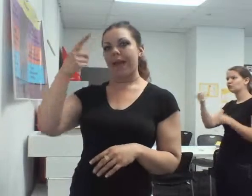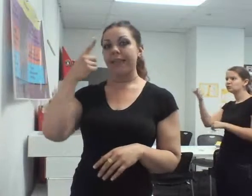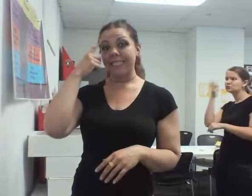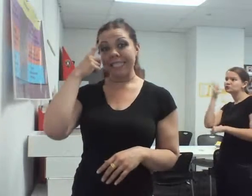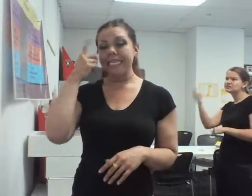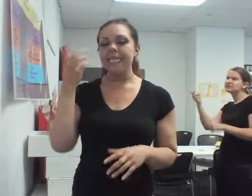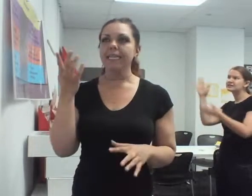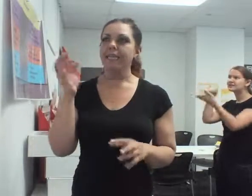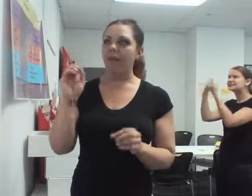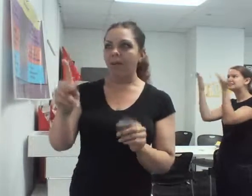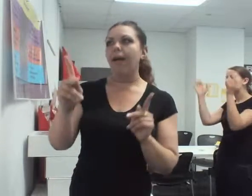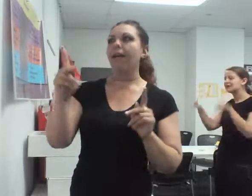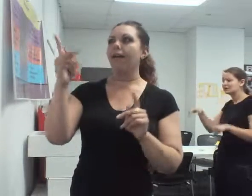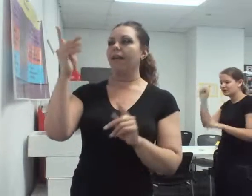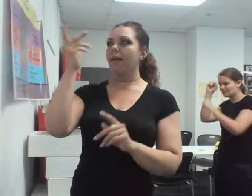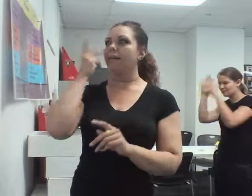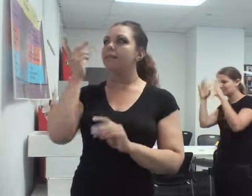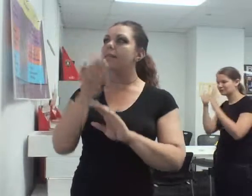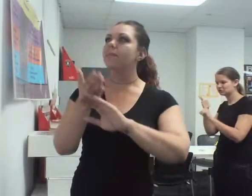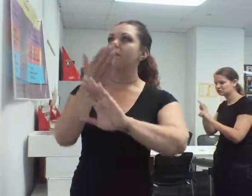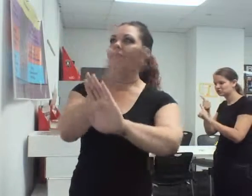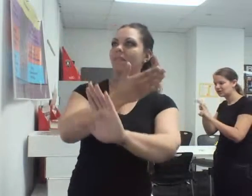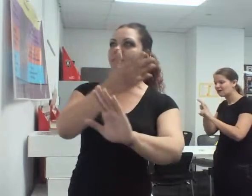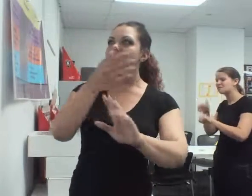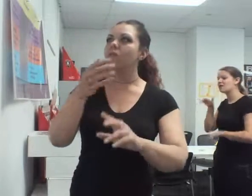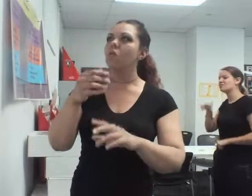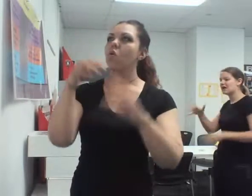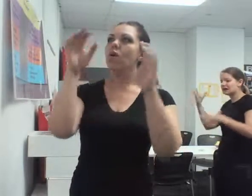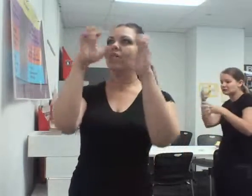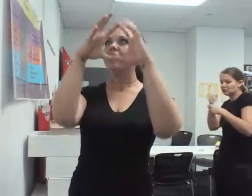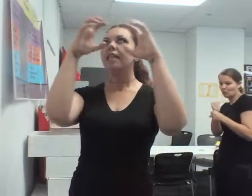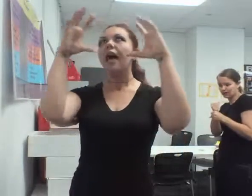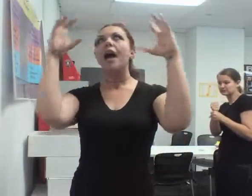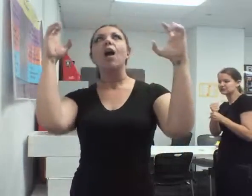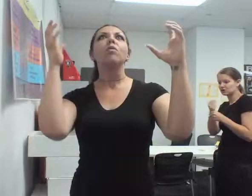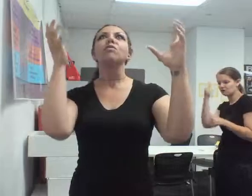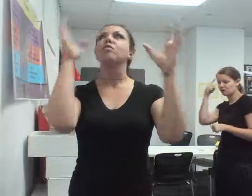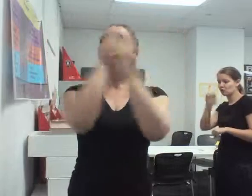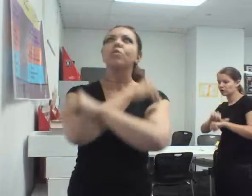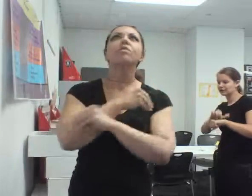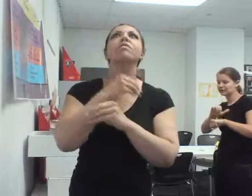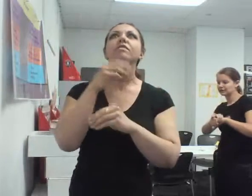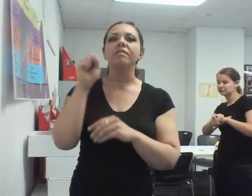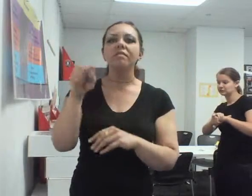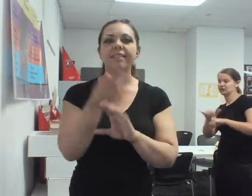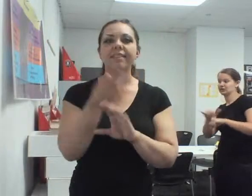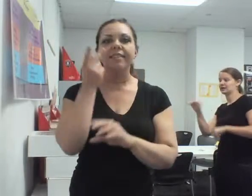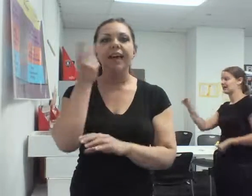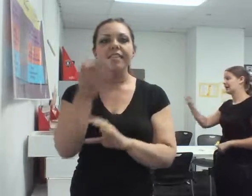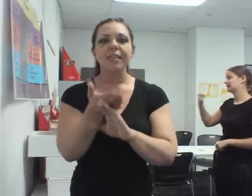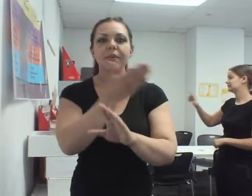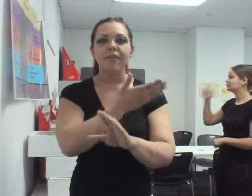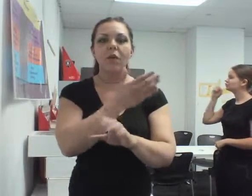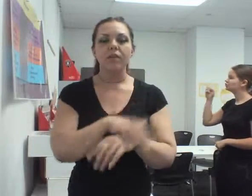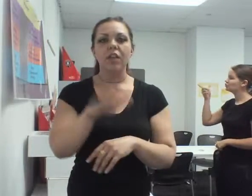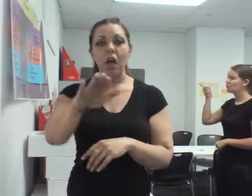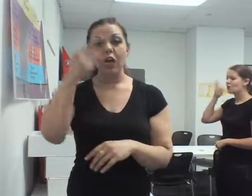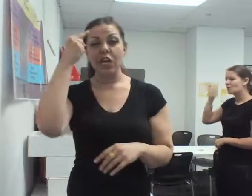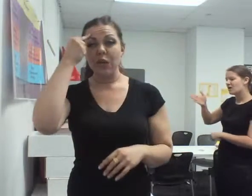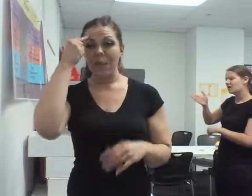clouds, and everything's all colorful. That's compressing. Like in ASL, you're going to get this and this and this and all these